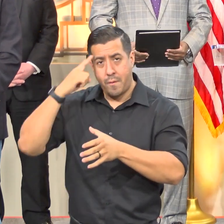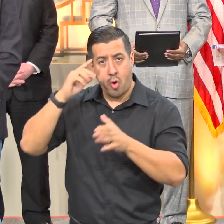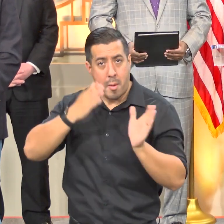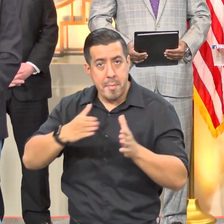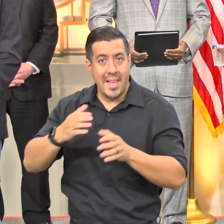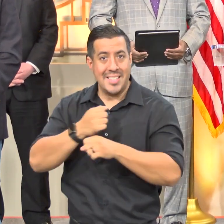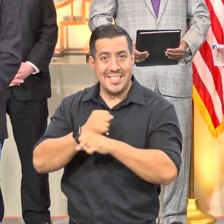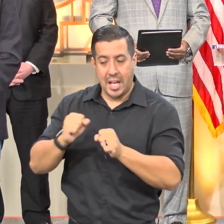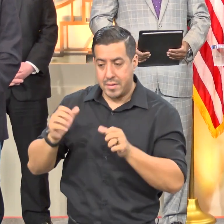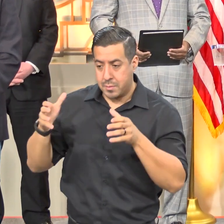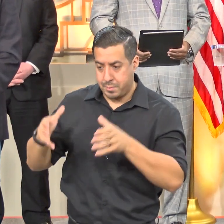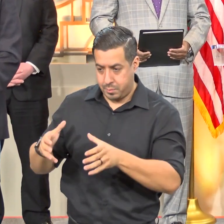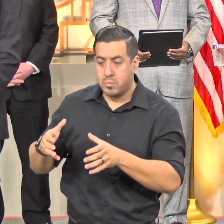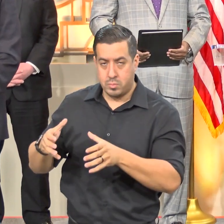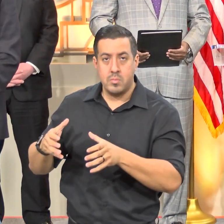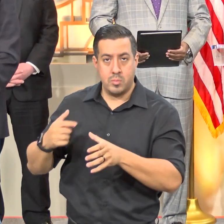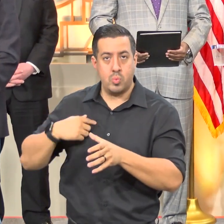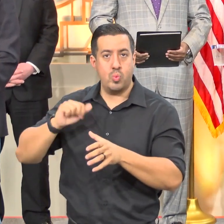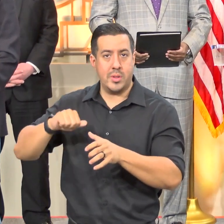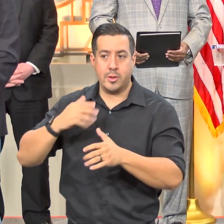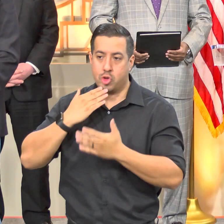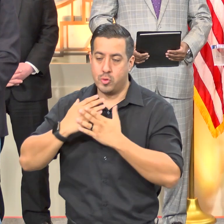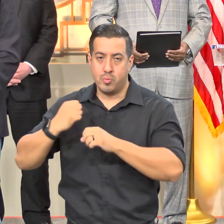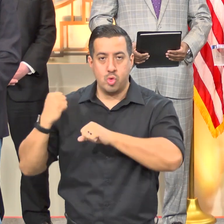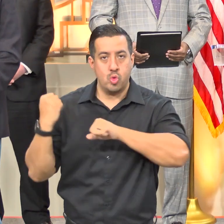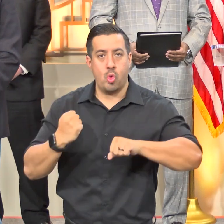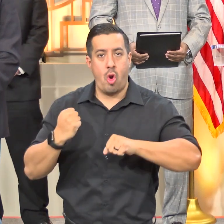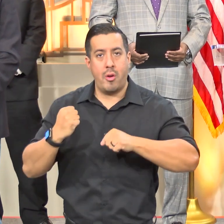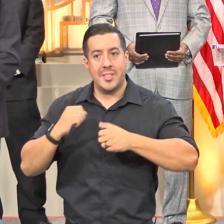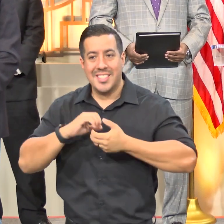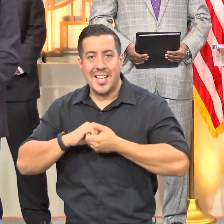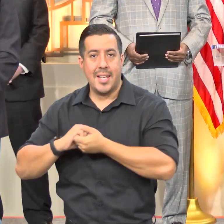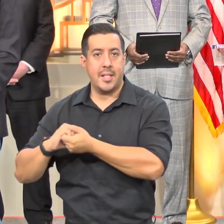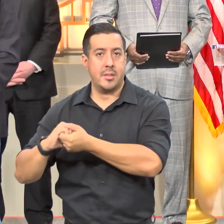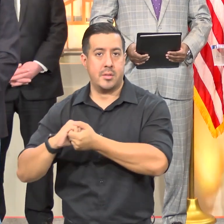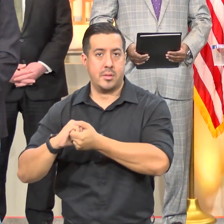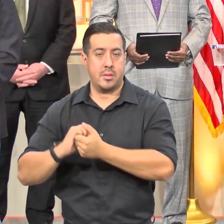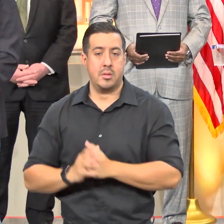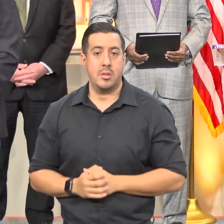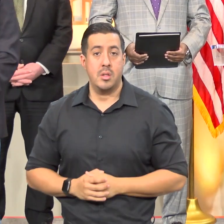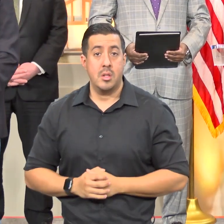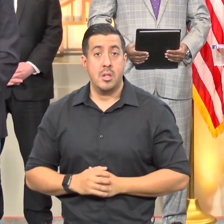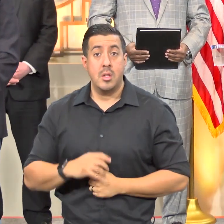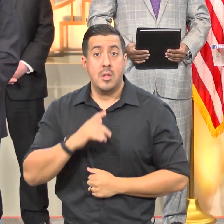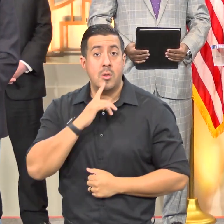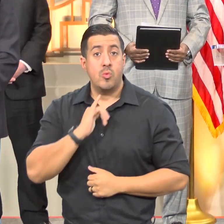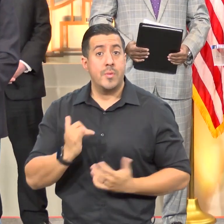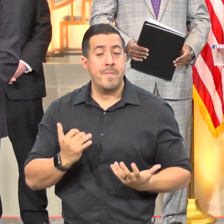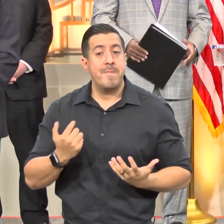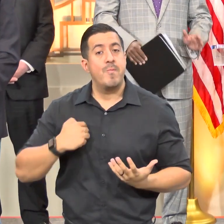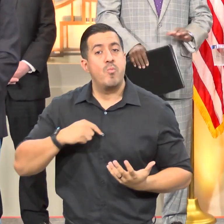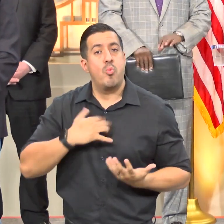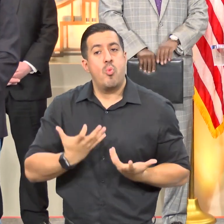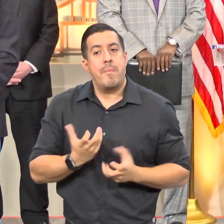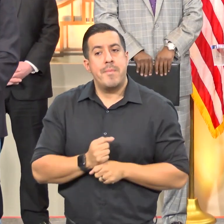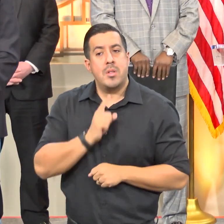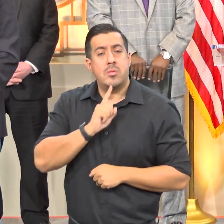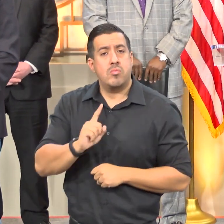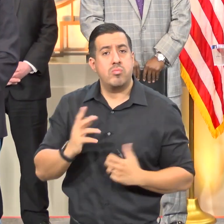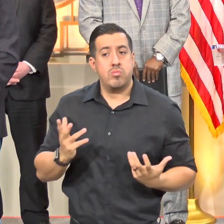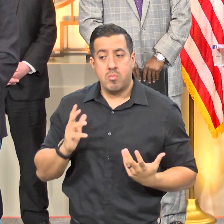safety, we can and must form stronger alliances. At the end of the day, we want to make sure that